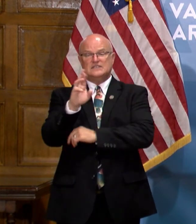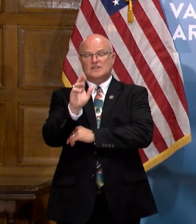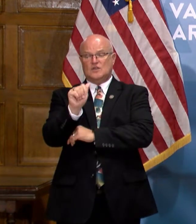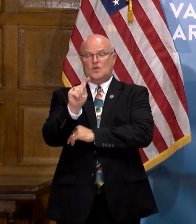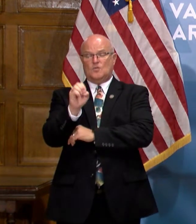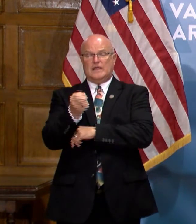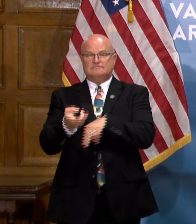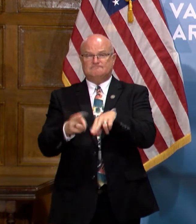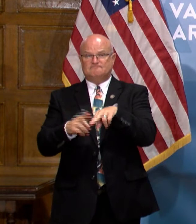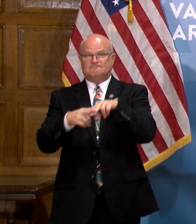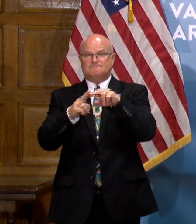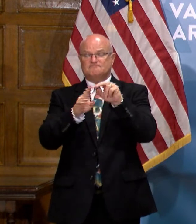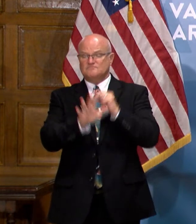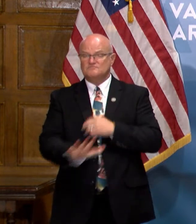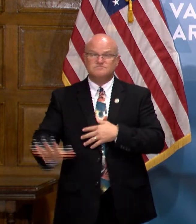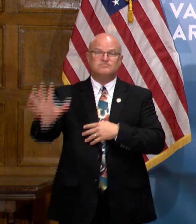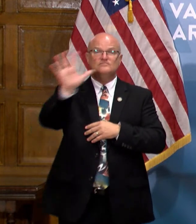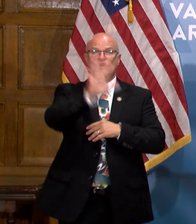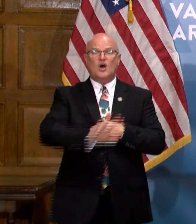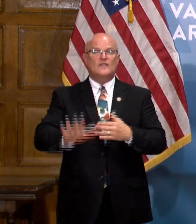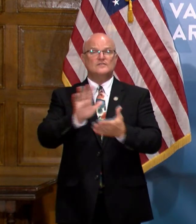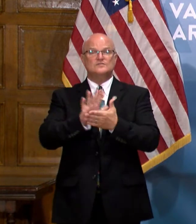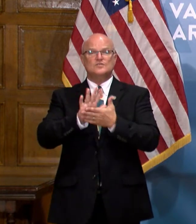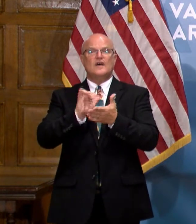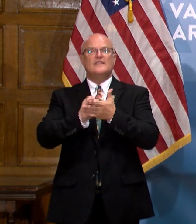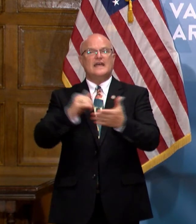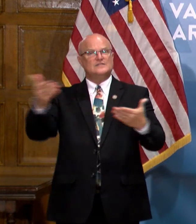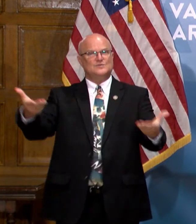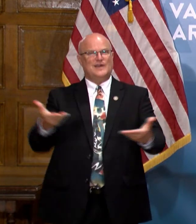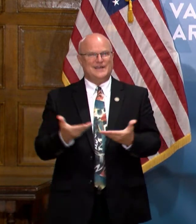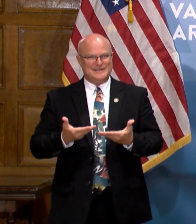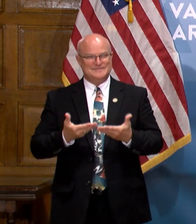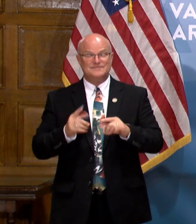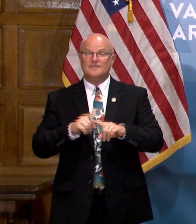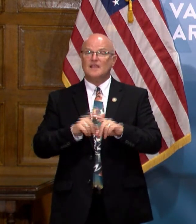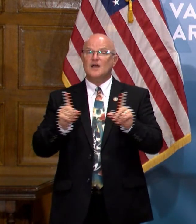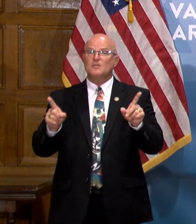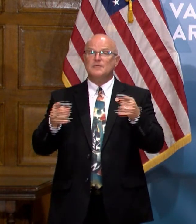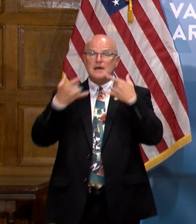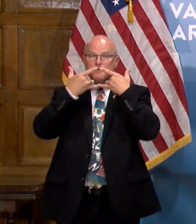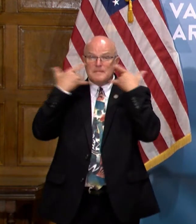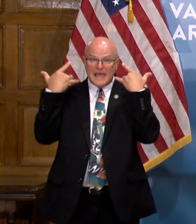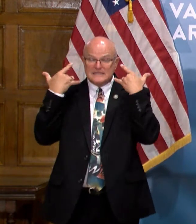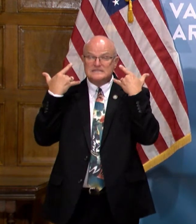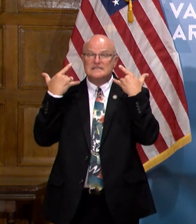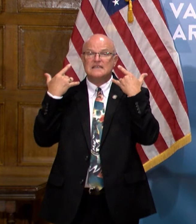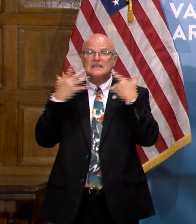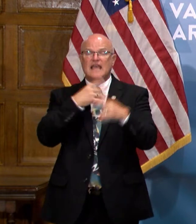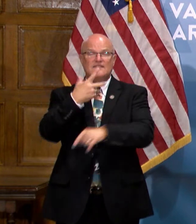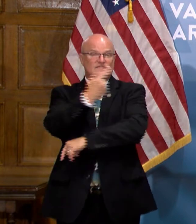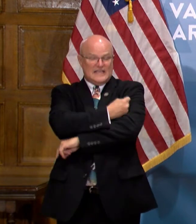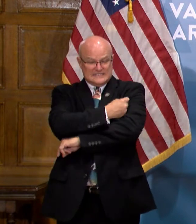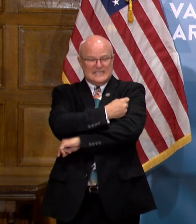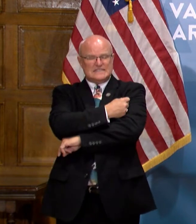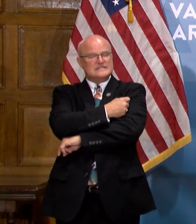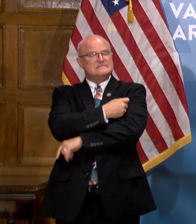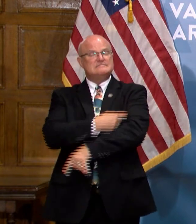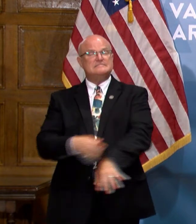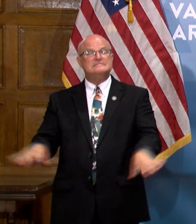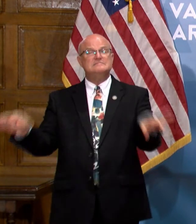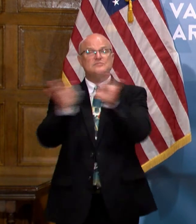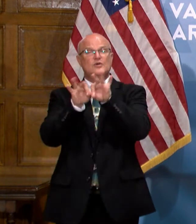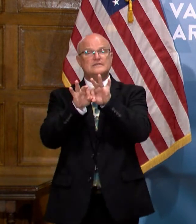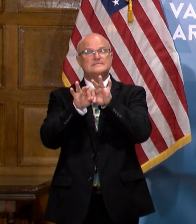be increased across all of our schools, so that is very welcome. But masking and vaccinations are very